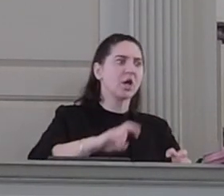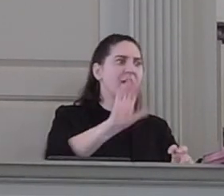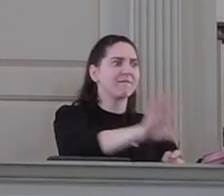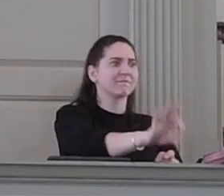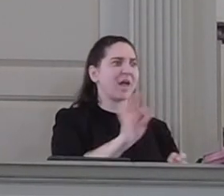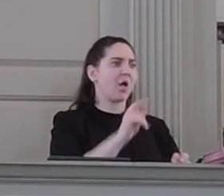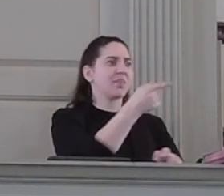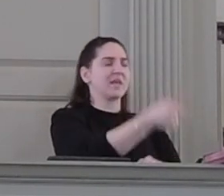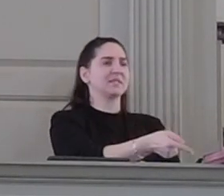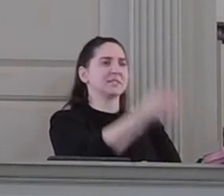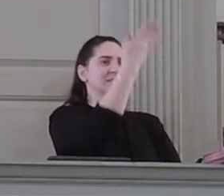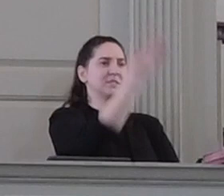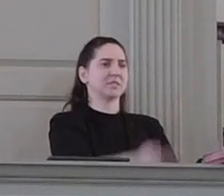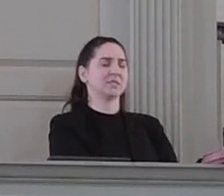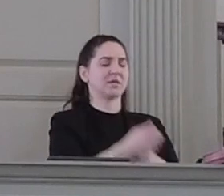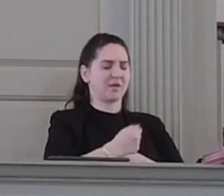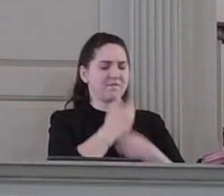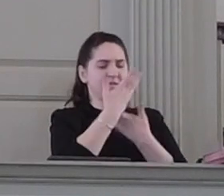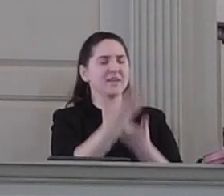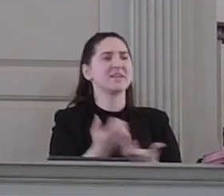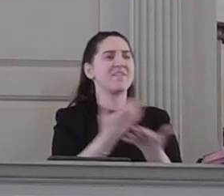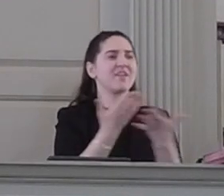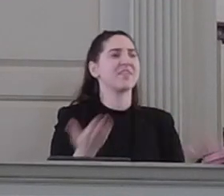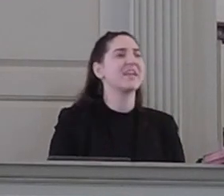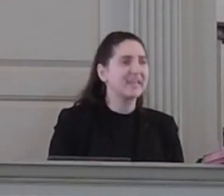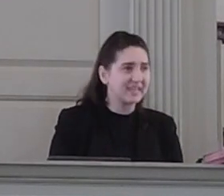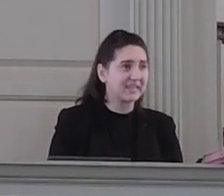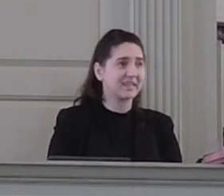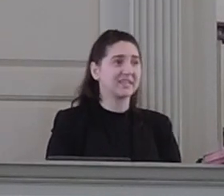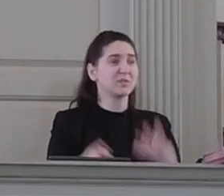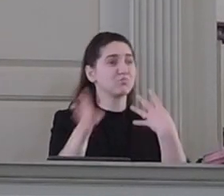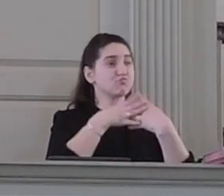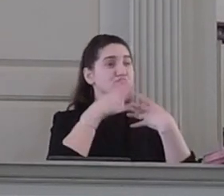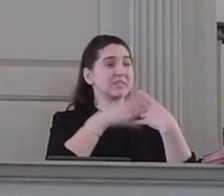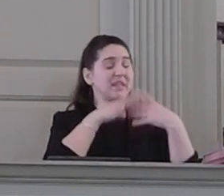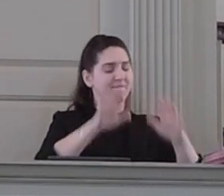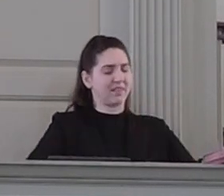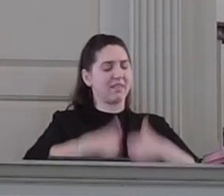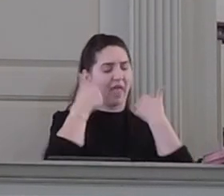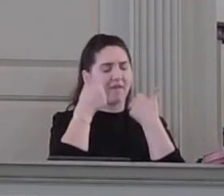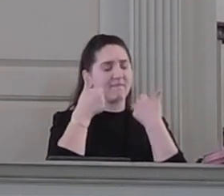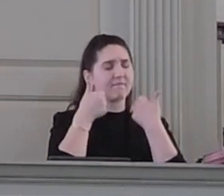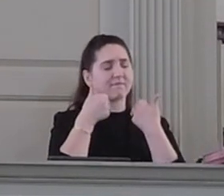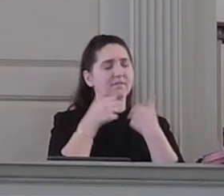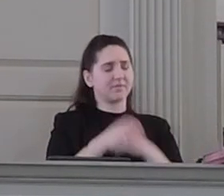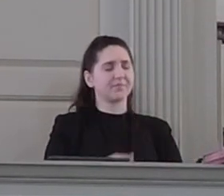And once they found him, he confessed everything and is now serving a life sentence in prison.